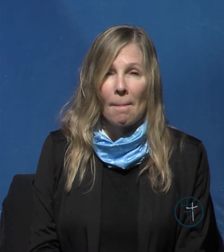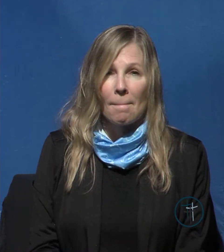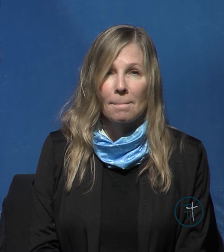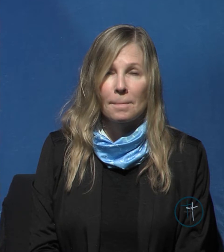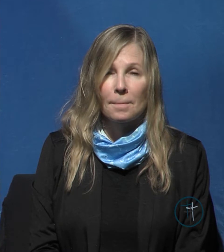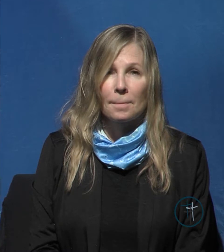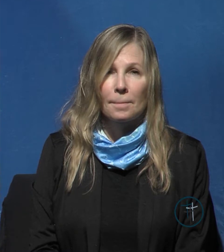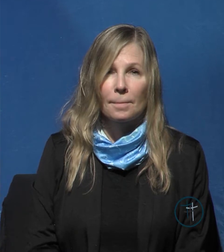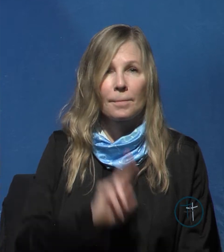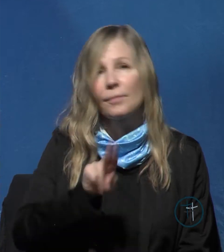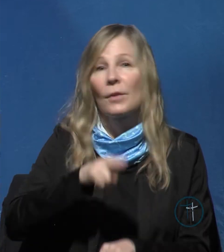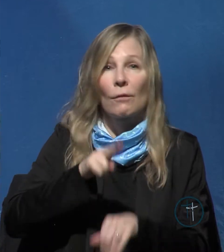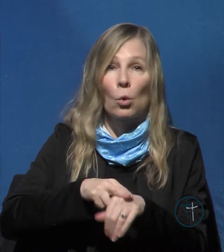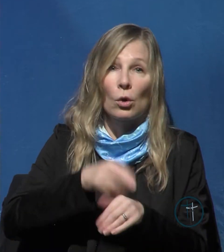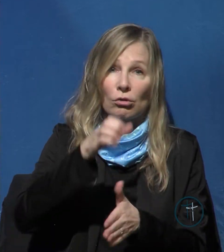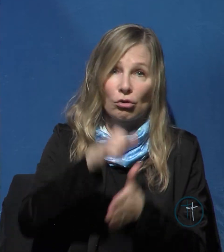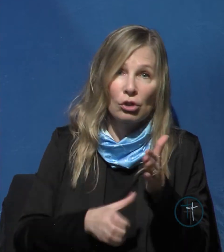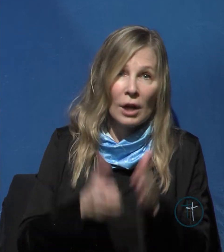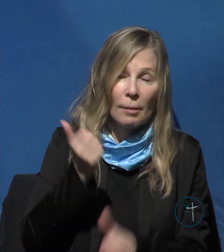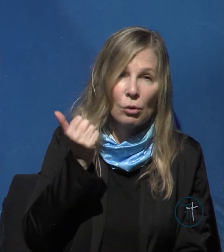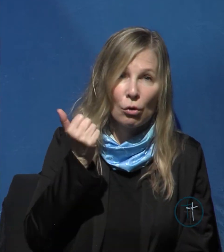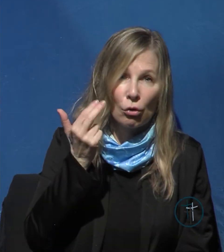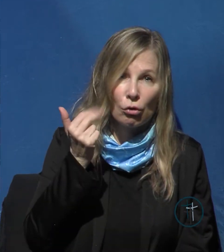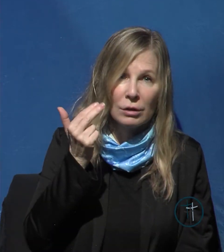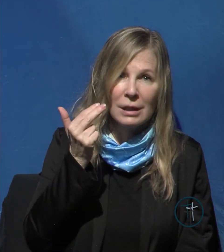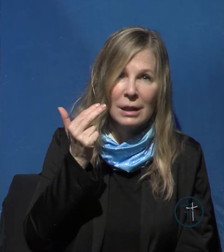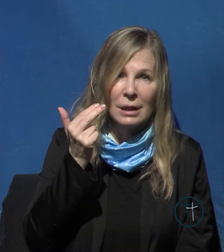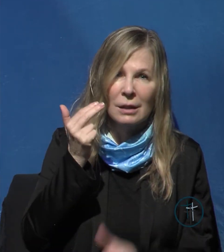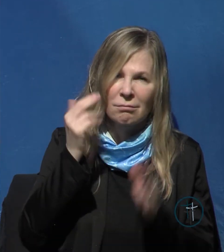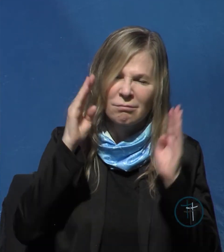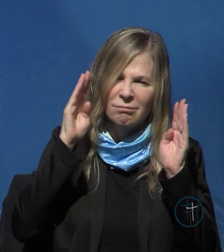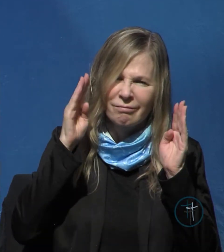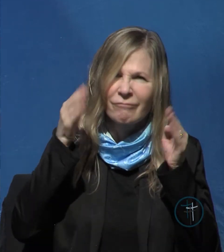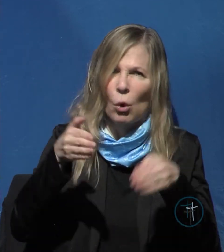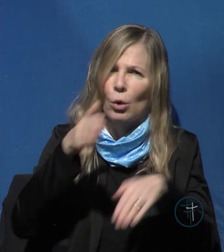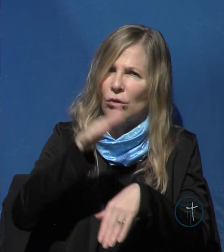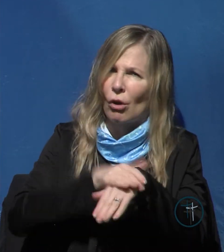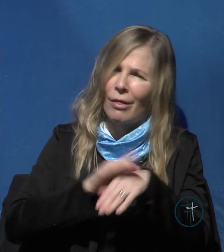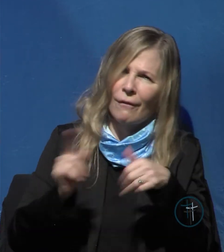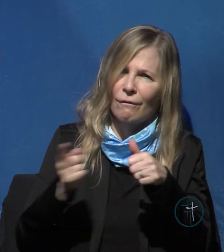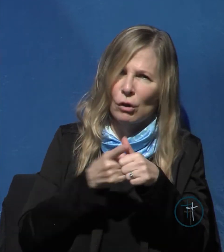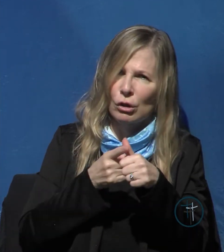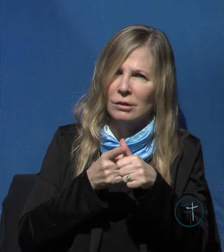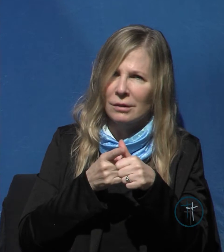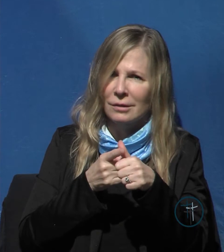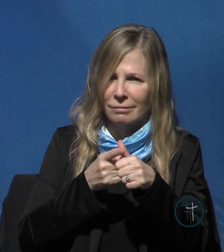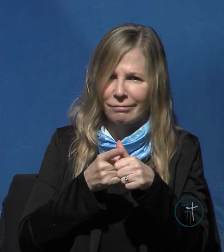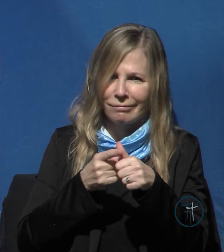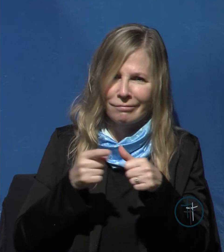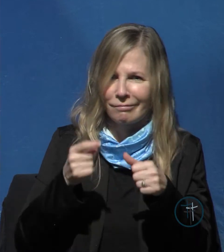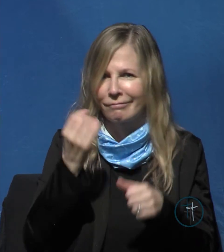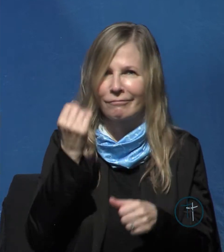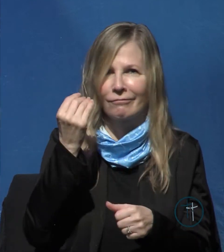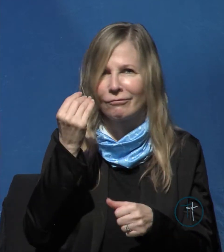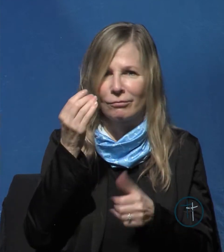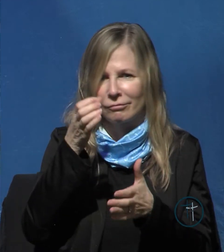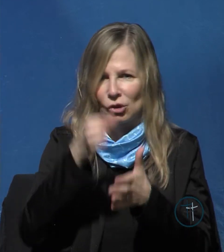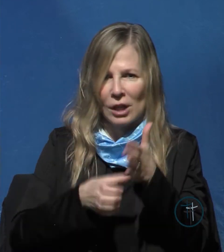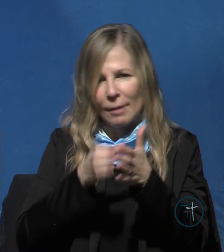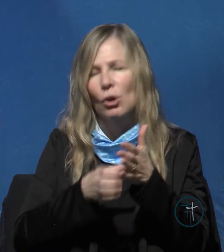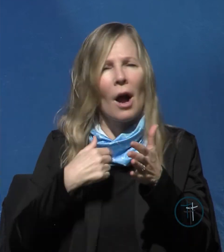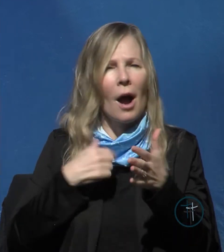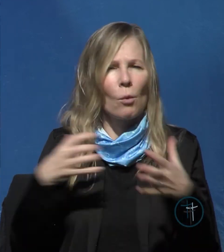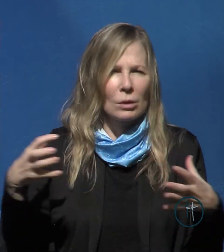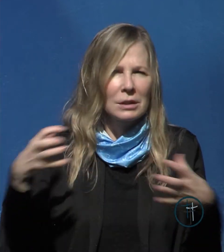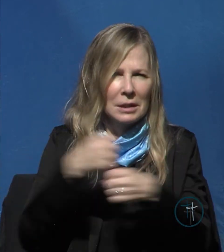Now, of course, chapter 13 builds on the first 12 chapters, and I can't teach the whole first 12 chapters again, but I can summarize what